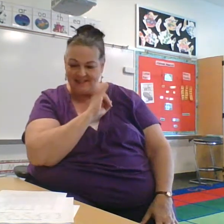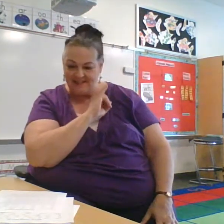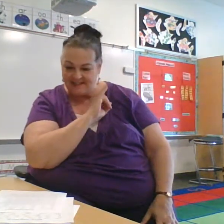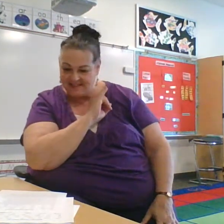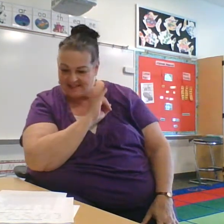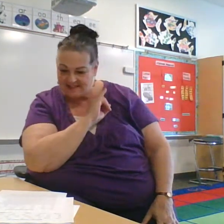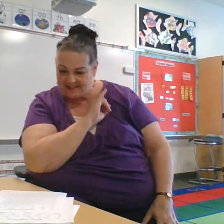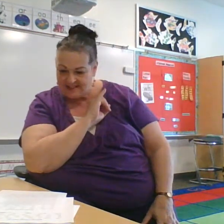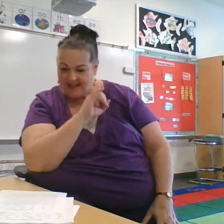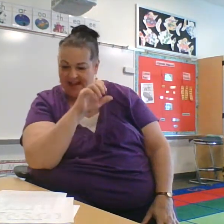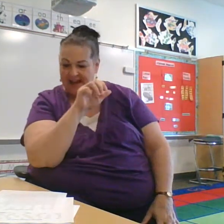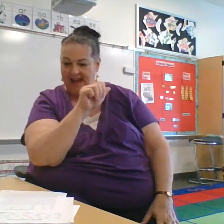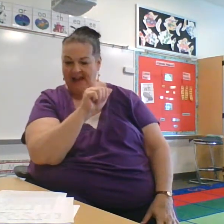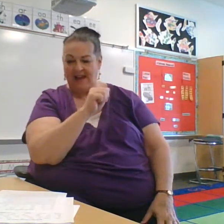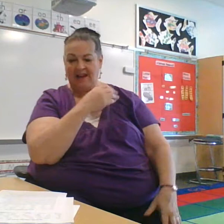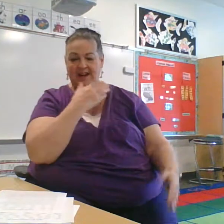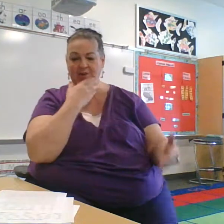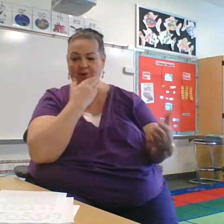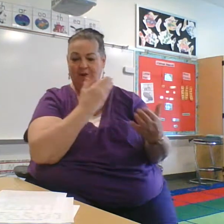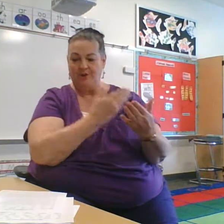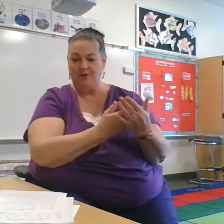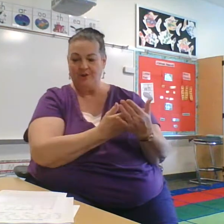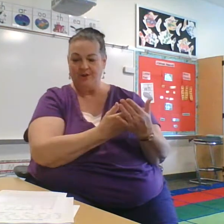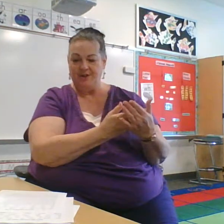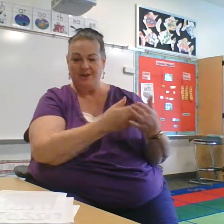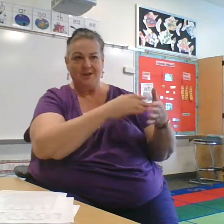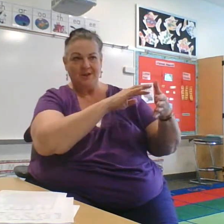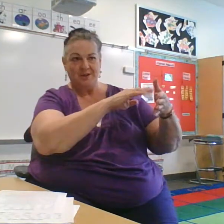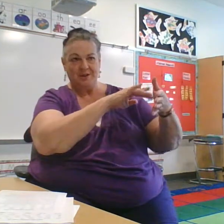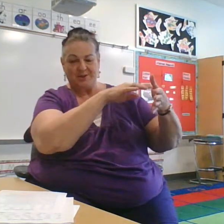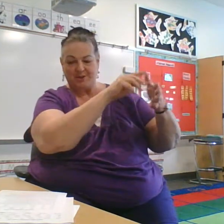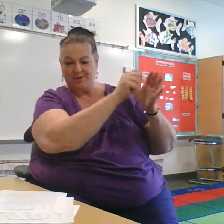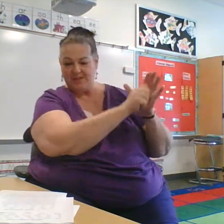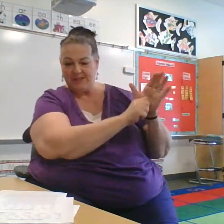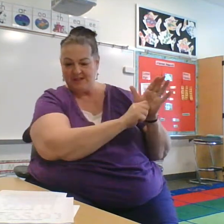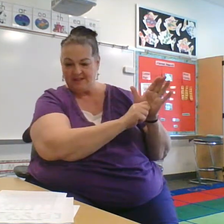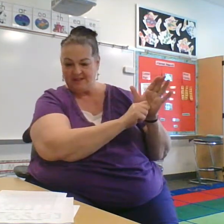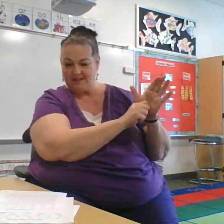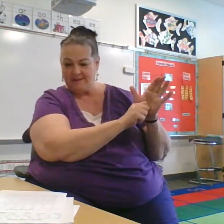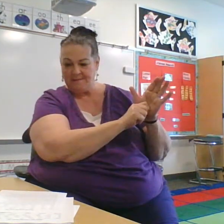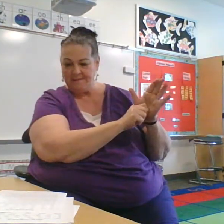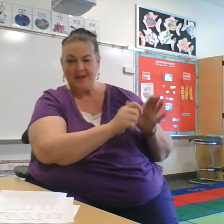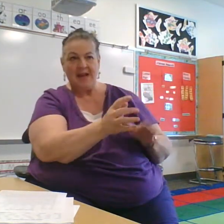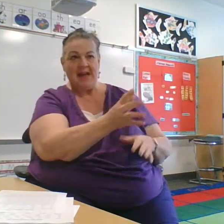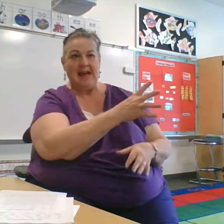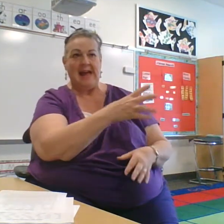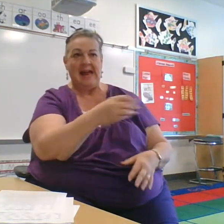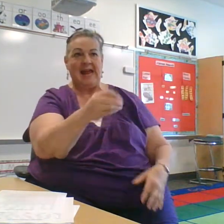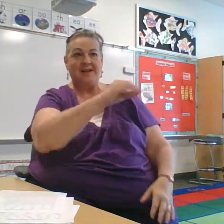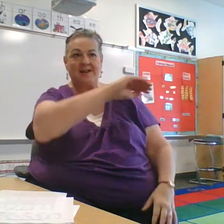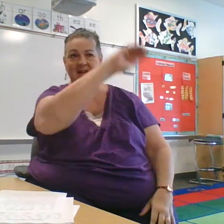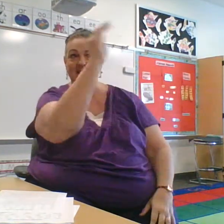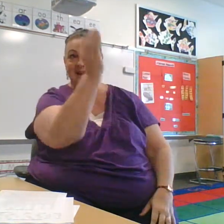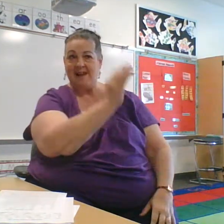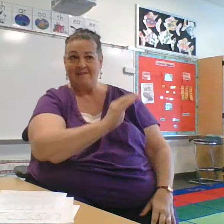is a good student and